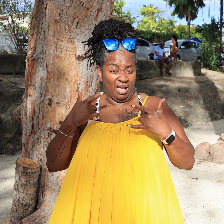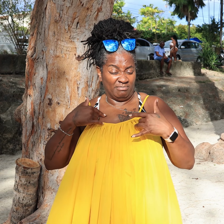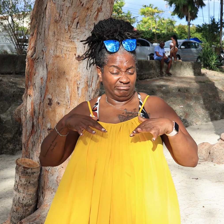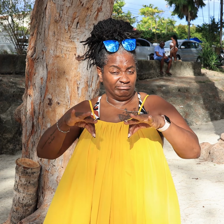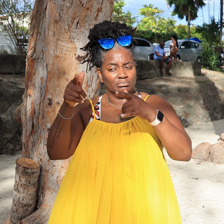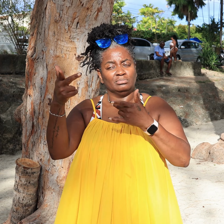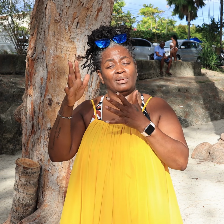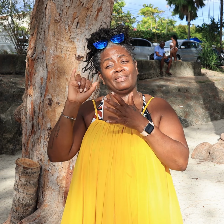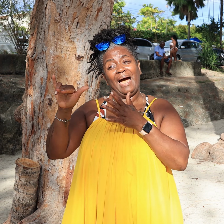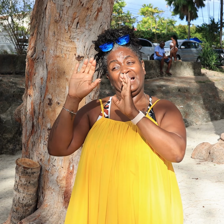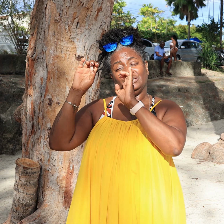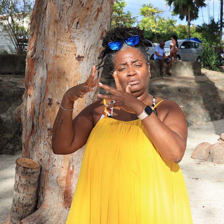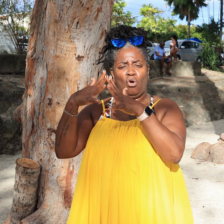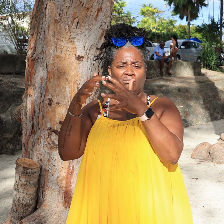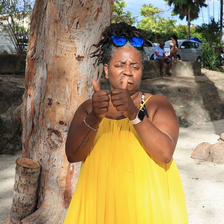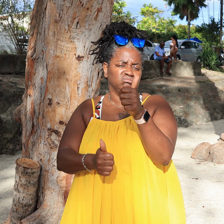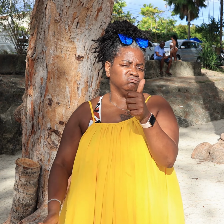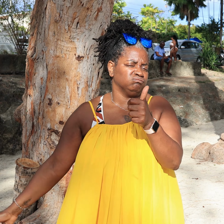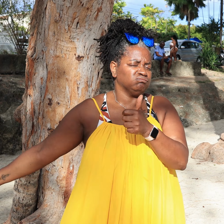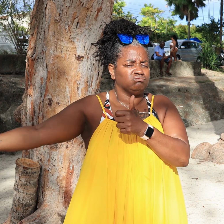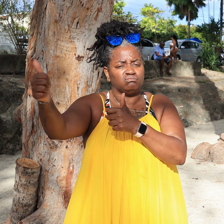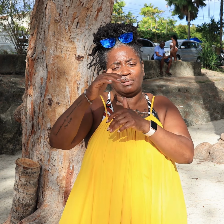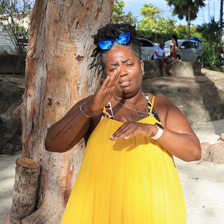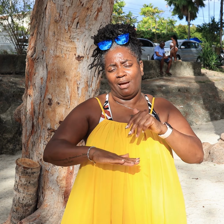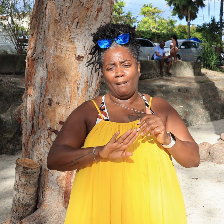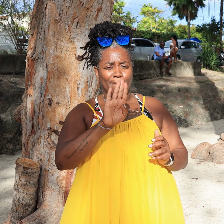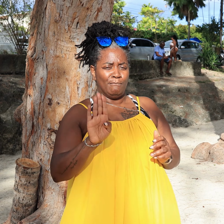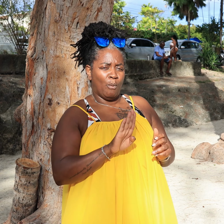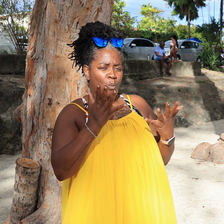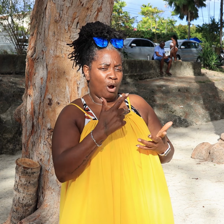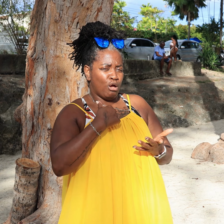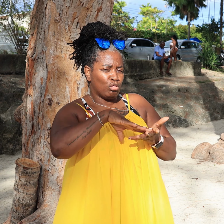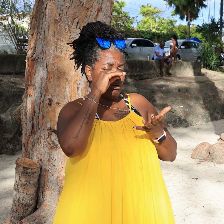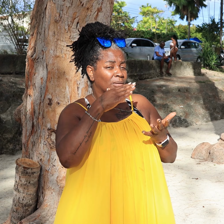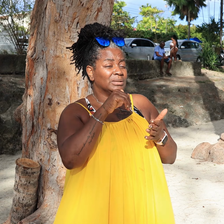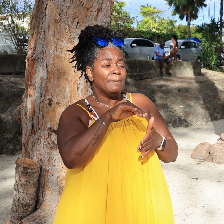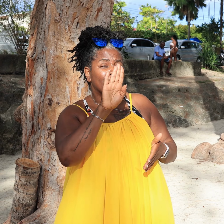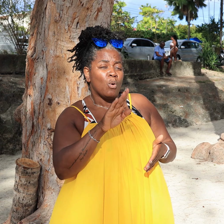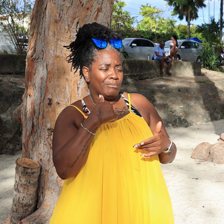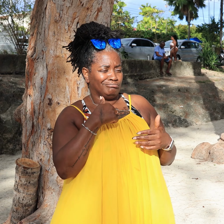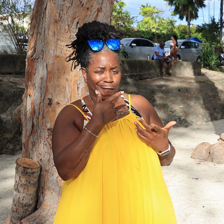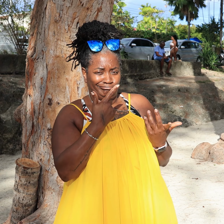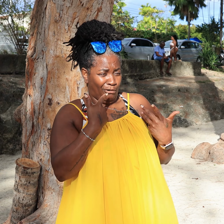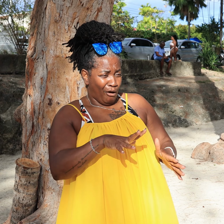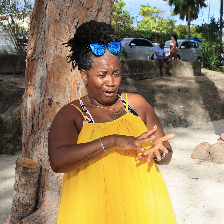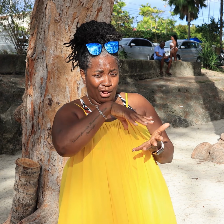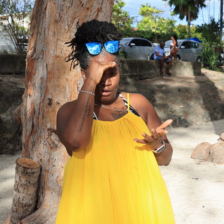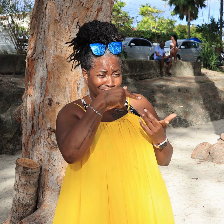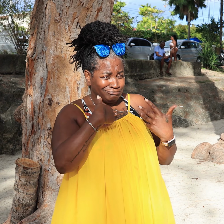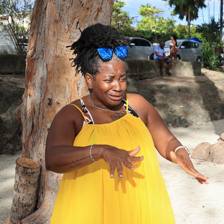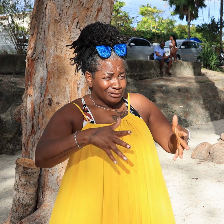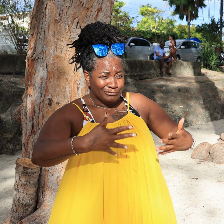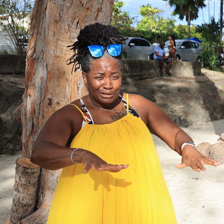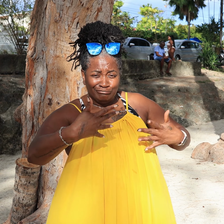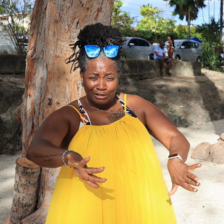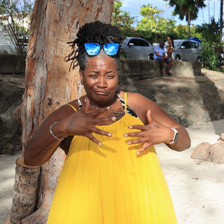and I was smooth with it. The education there in America is way above the one here in Barbados. In Barbados, I